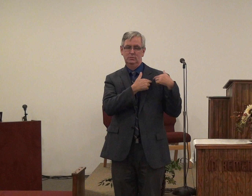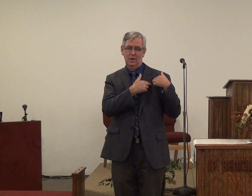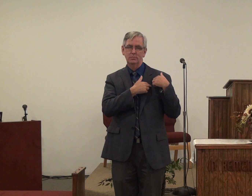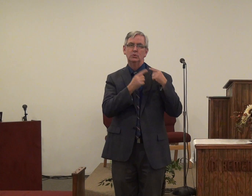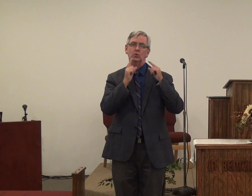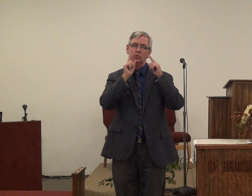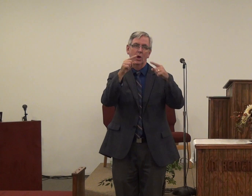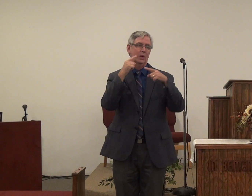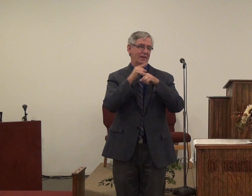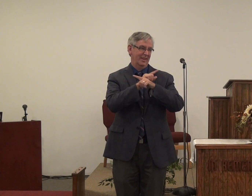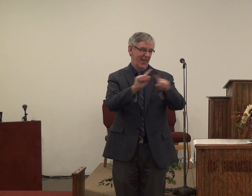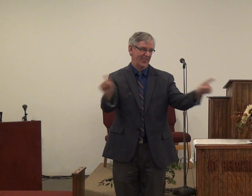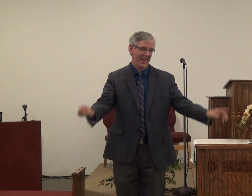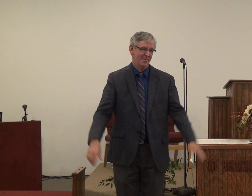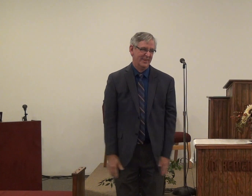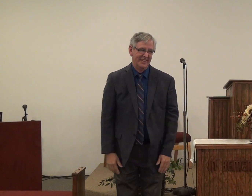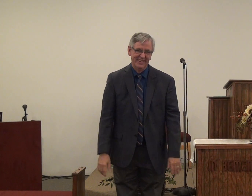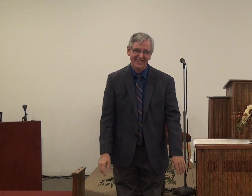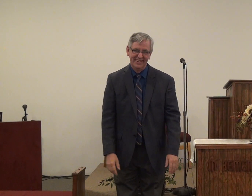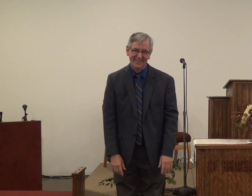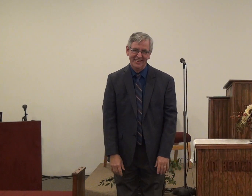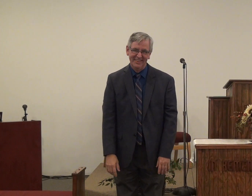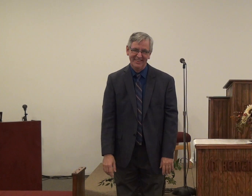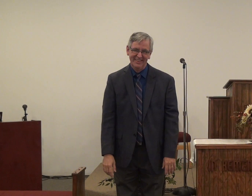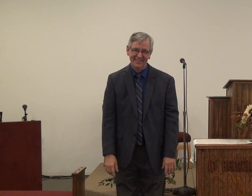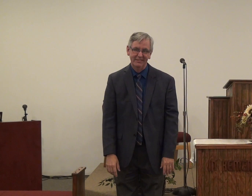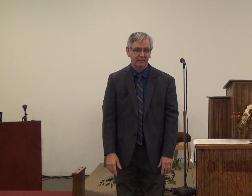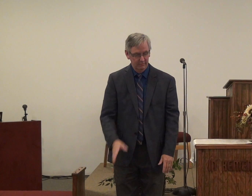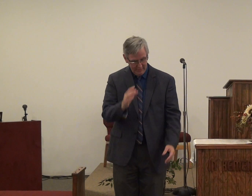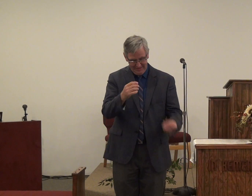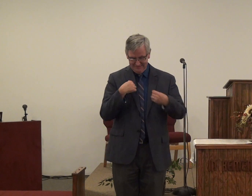God has given us a responsibility to go and tell them.